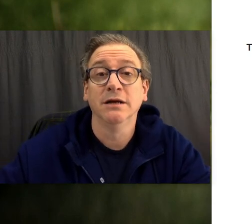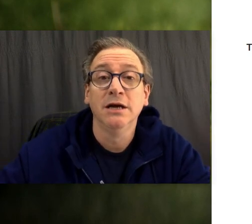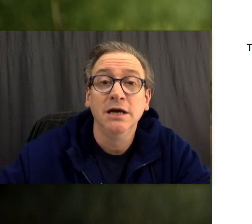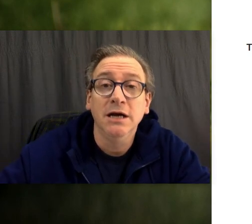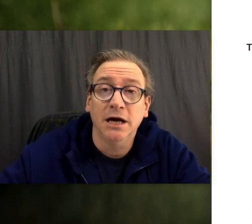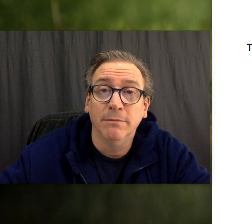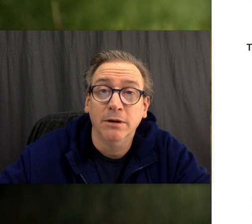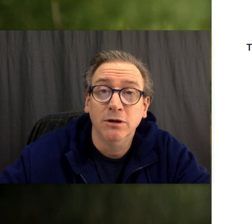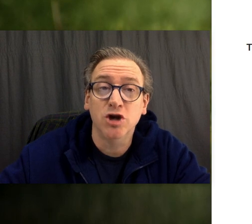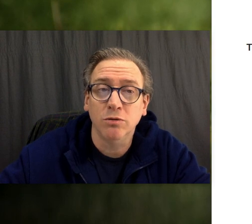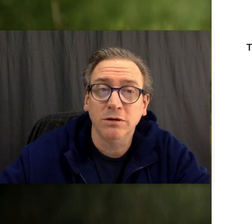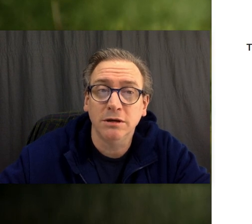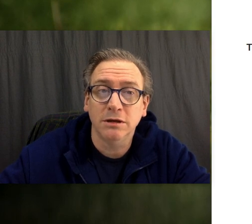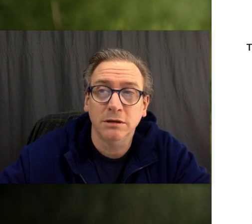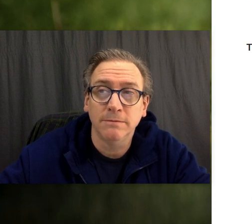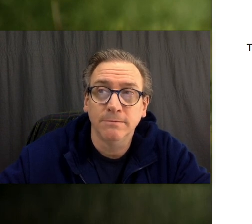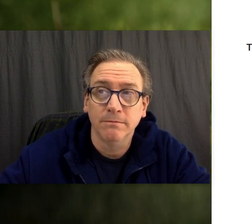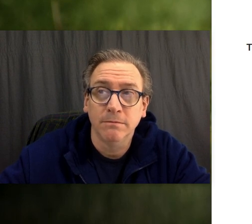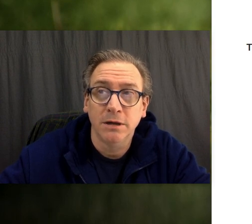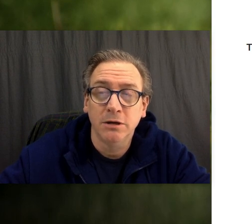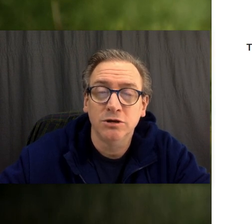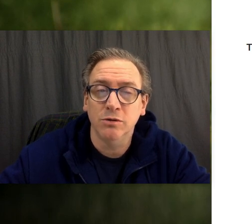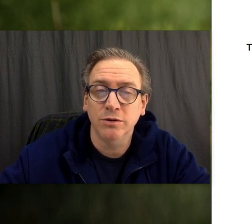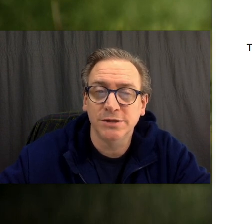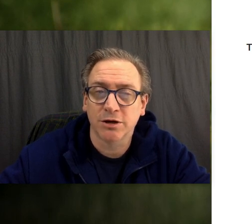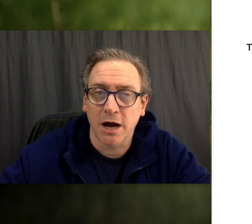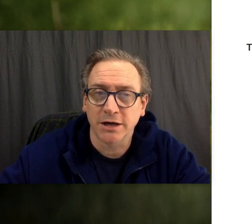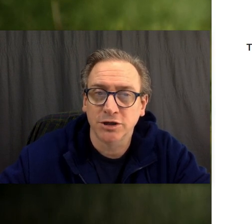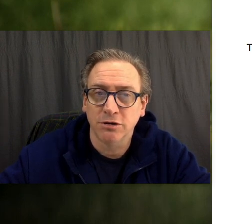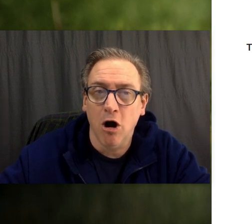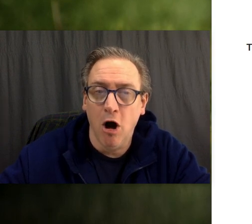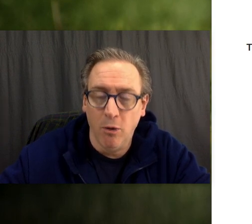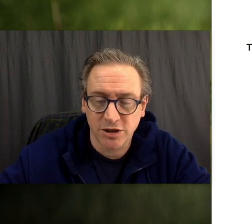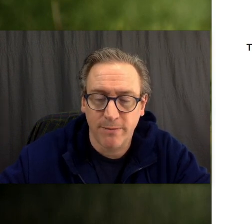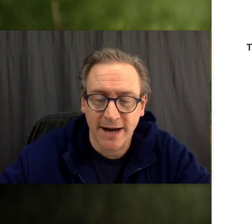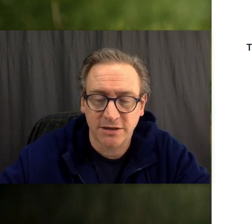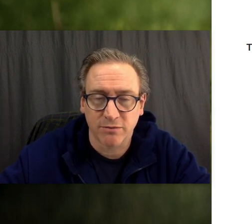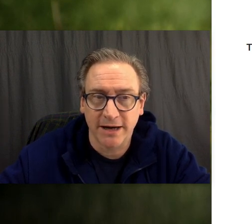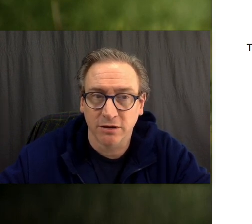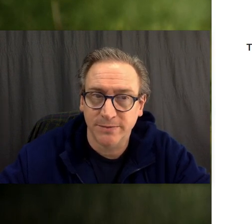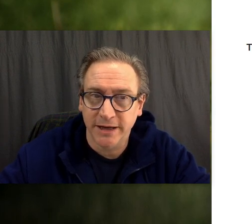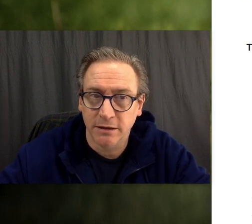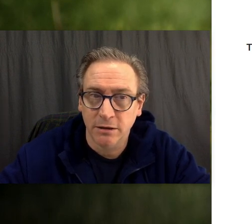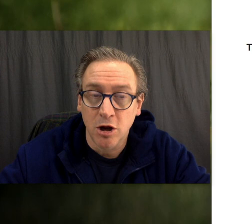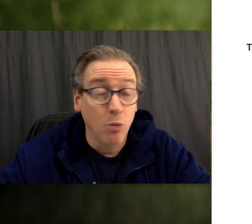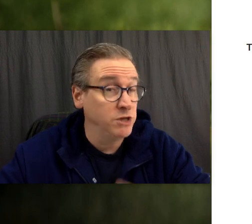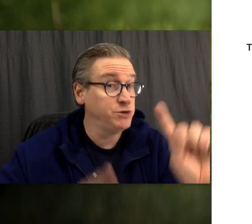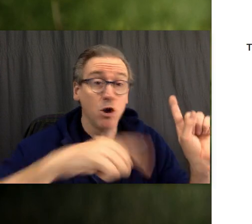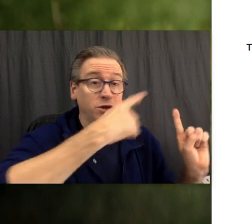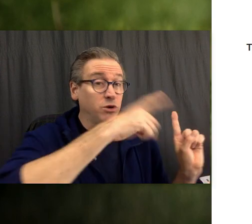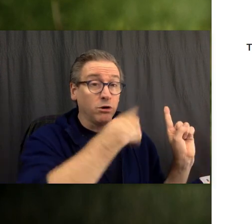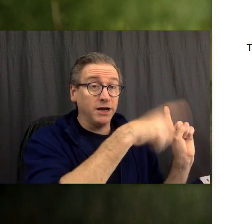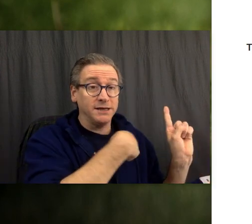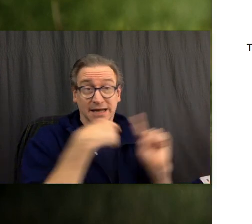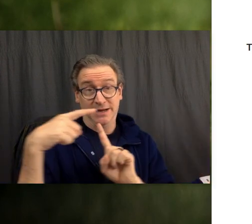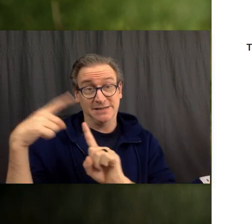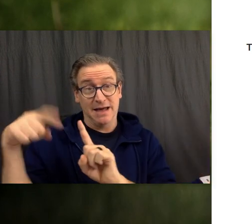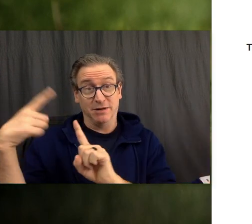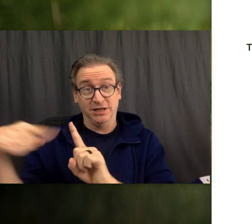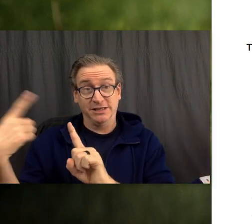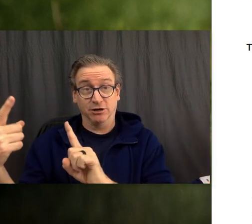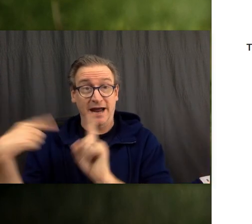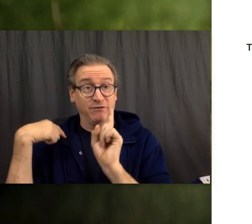speed. Don't use the crutch. Always go back to regular speed. Once you know what the word is, it